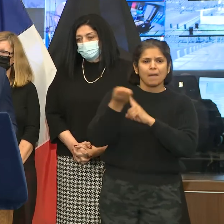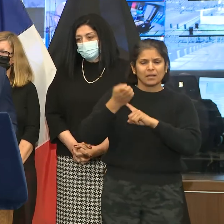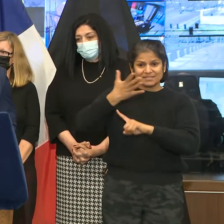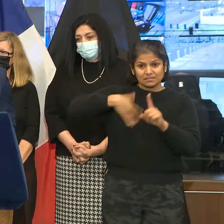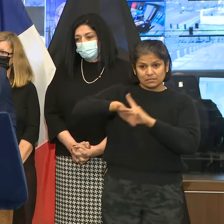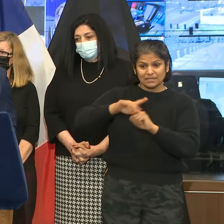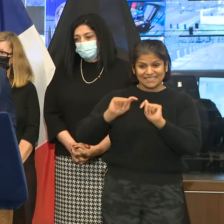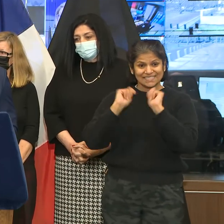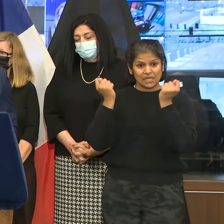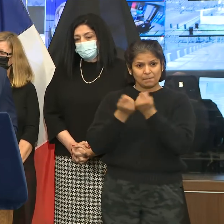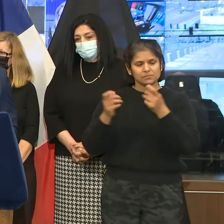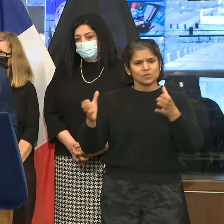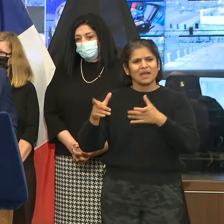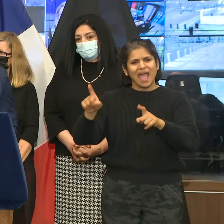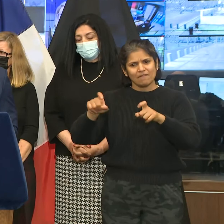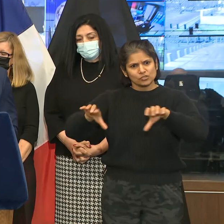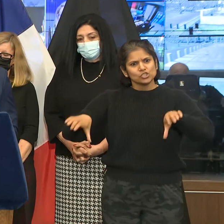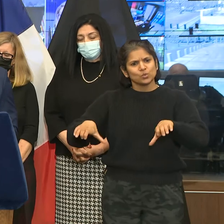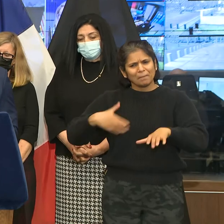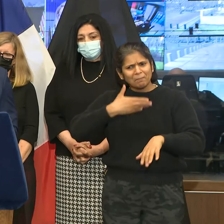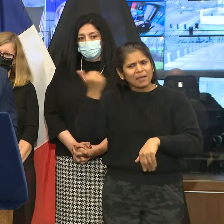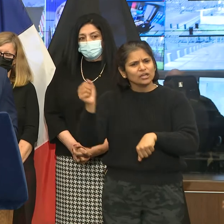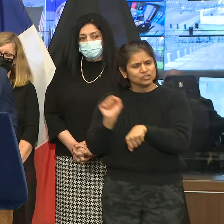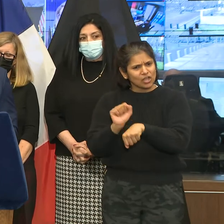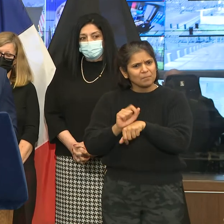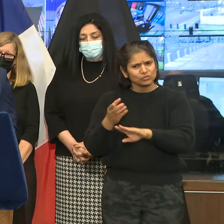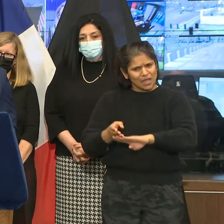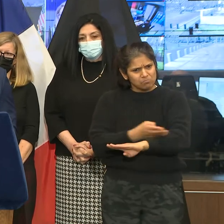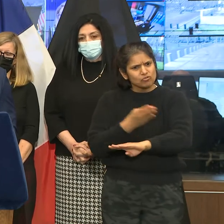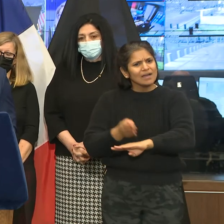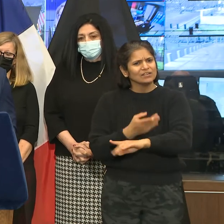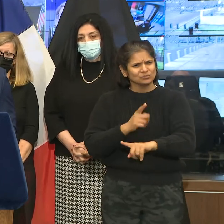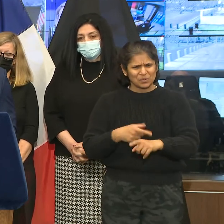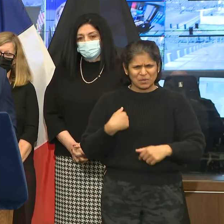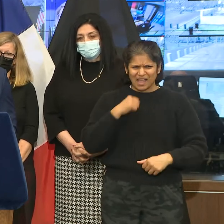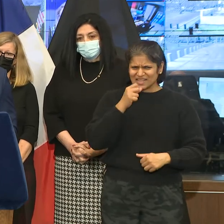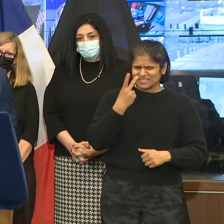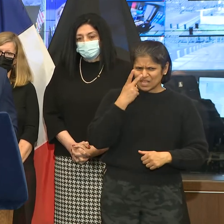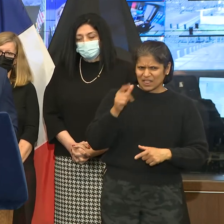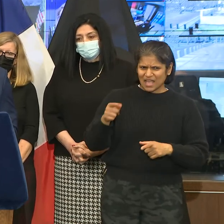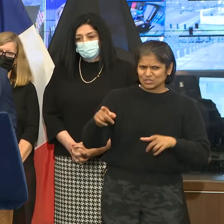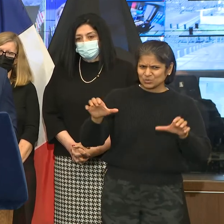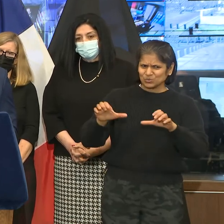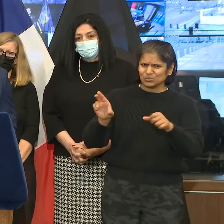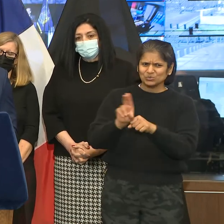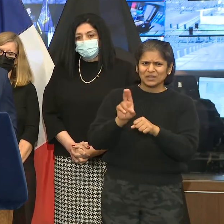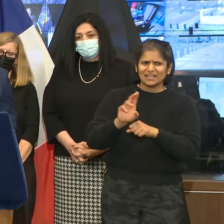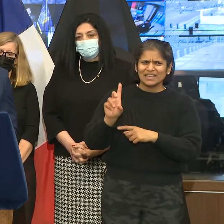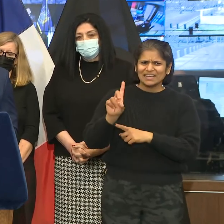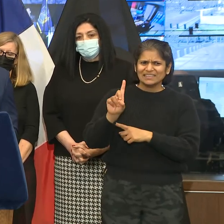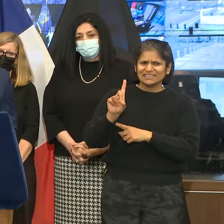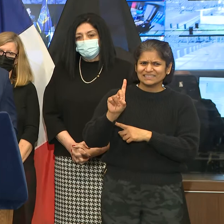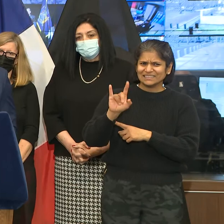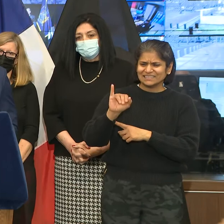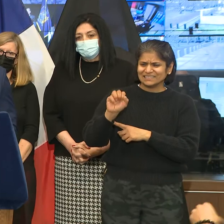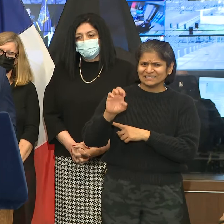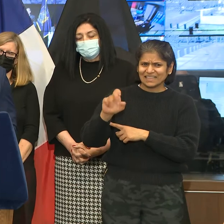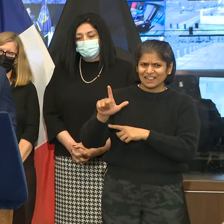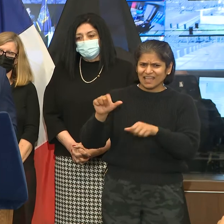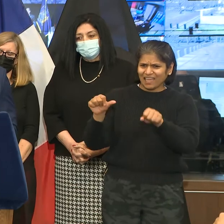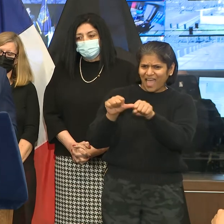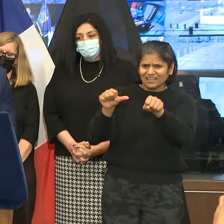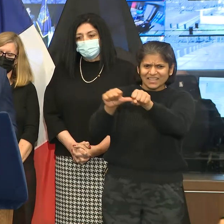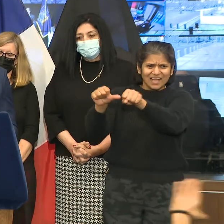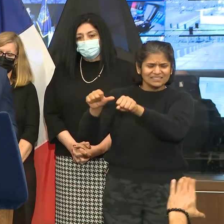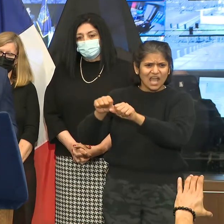better. I just don't see how you use diesel trucks to move around the city and pick up,